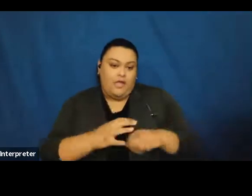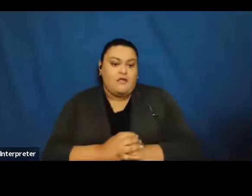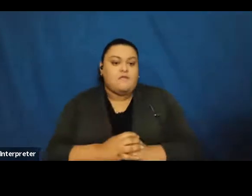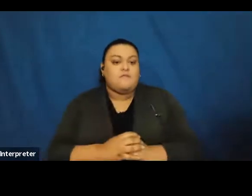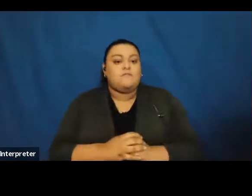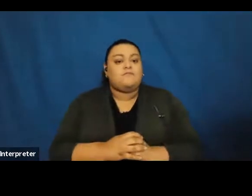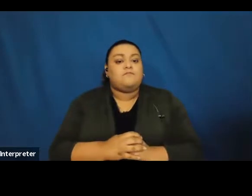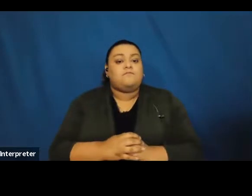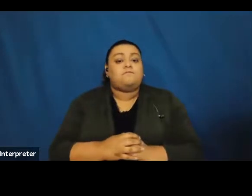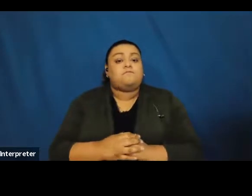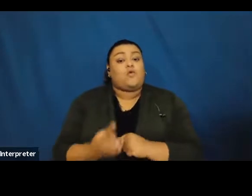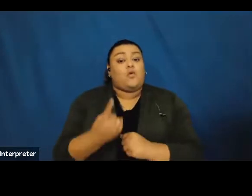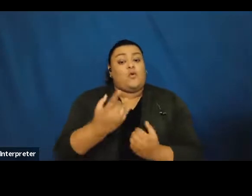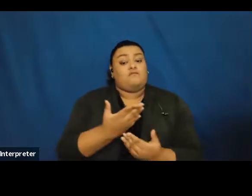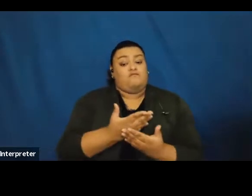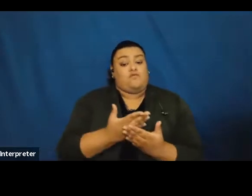to